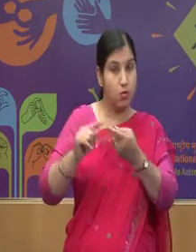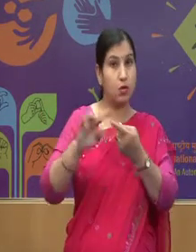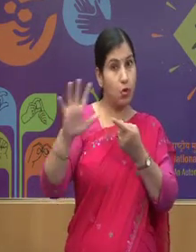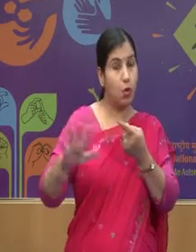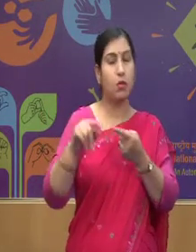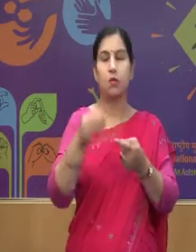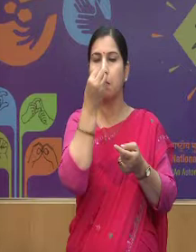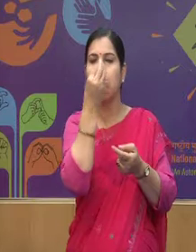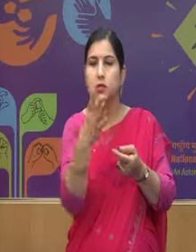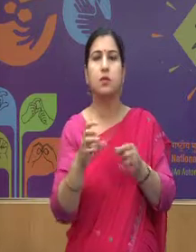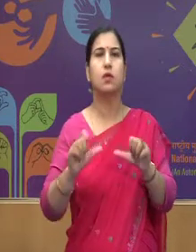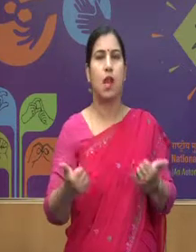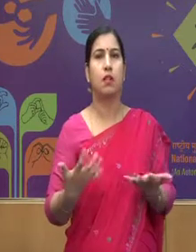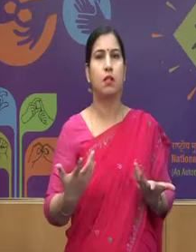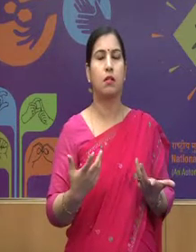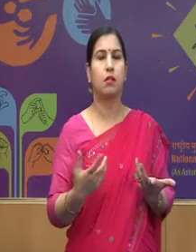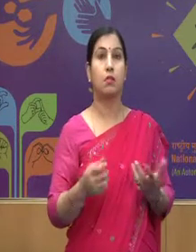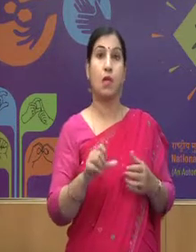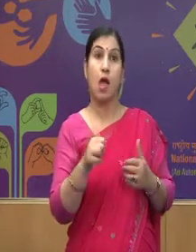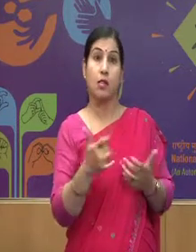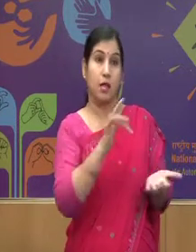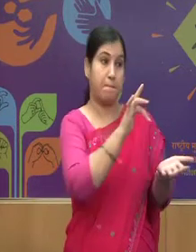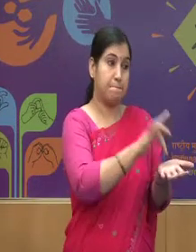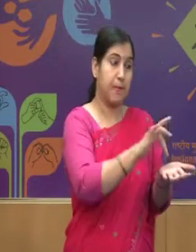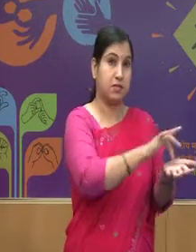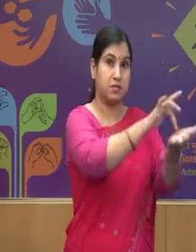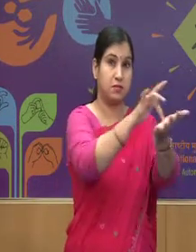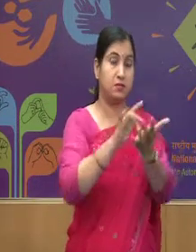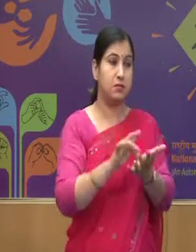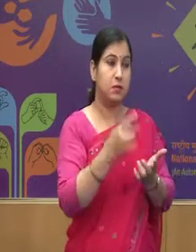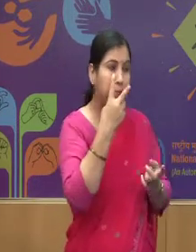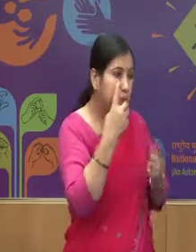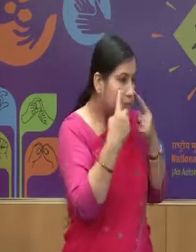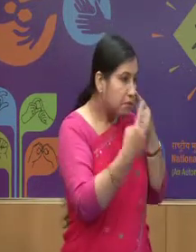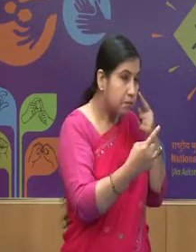were easily able to colonize the African nations.